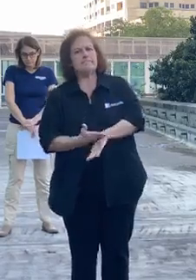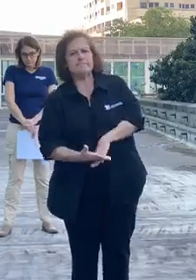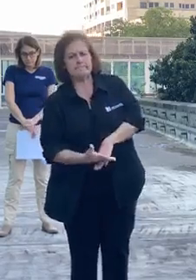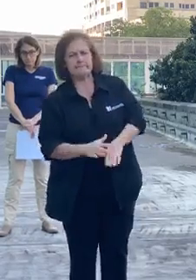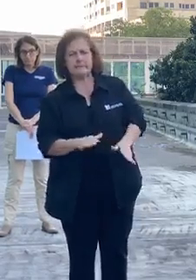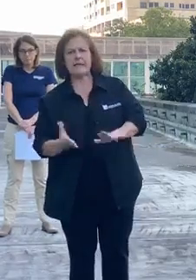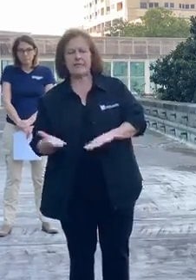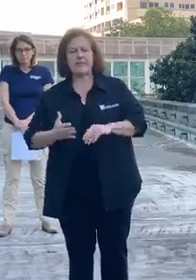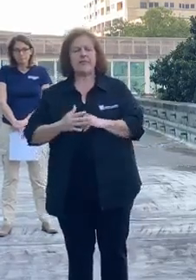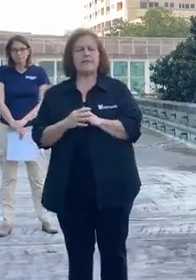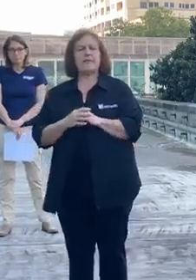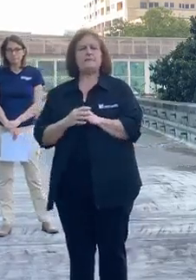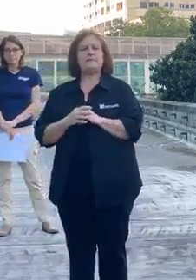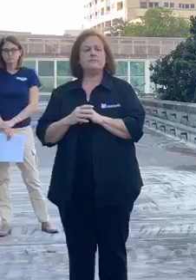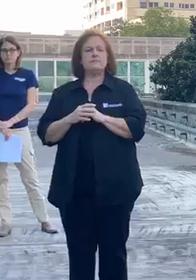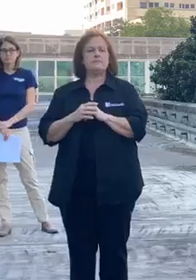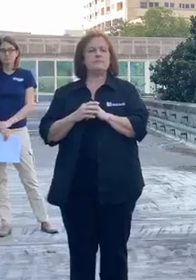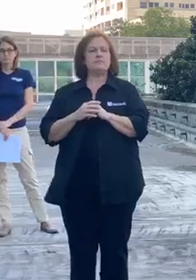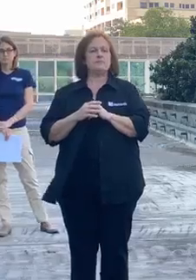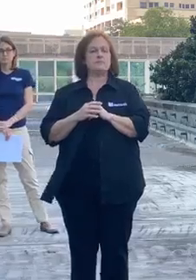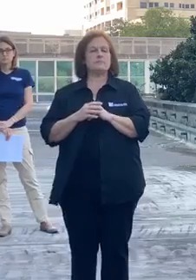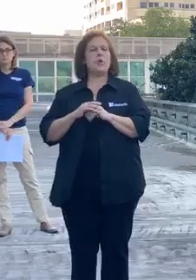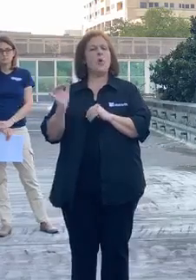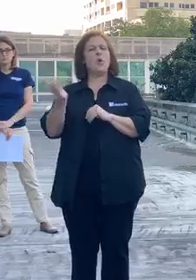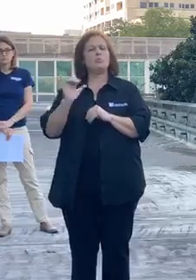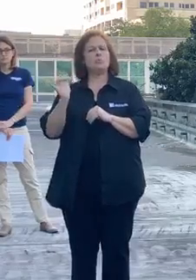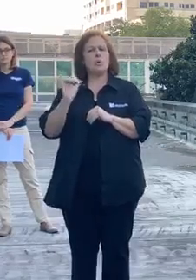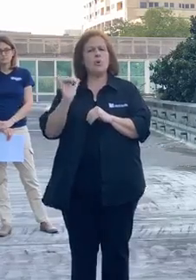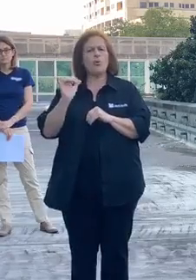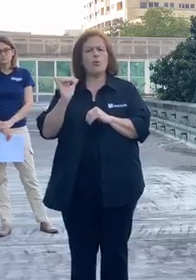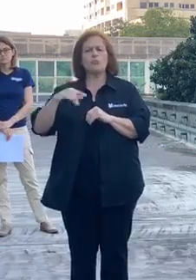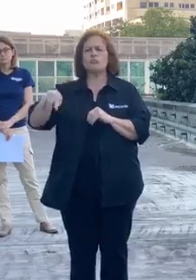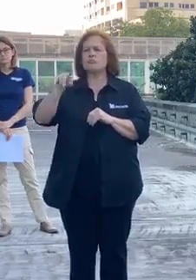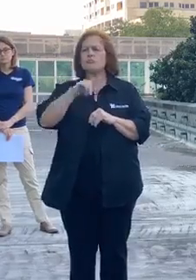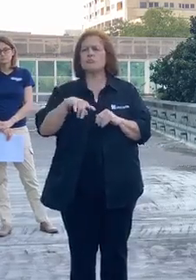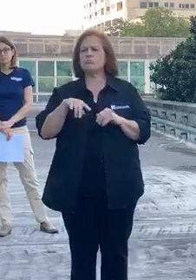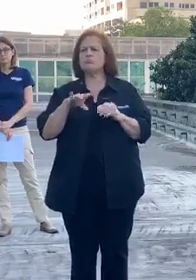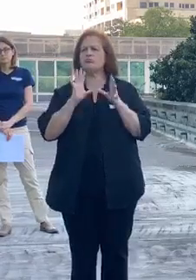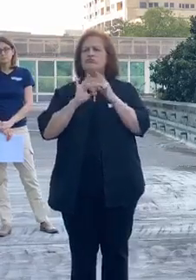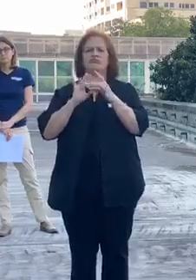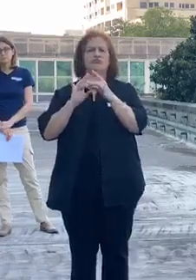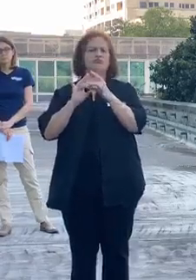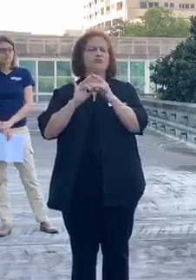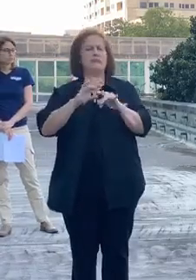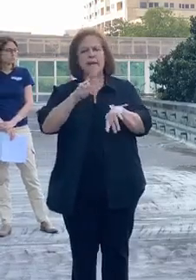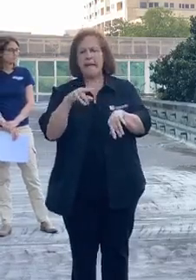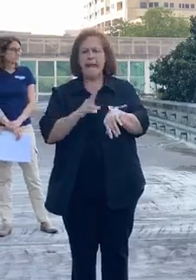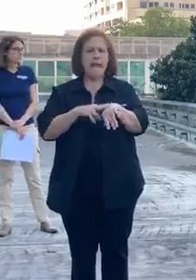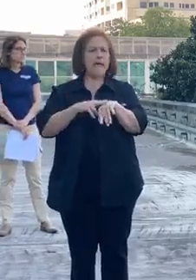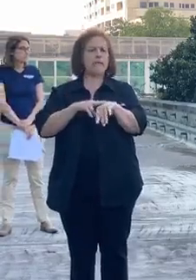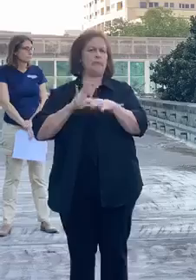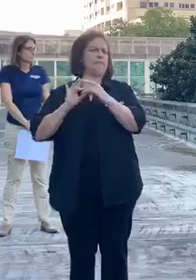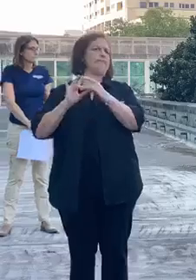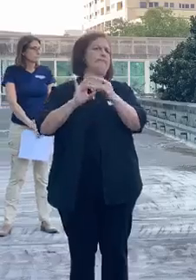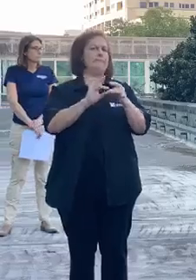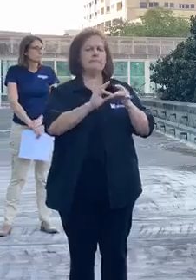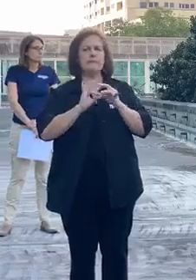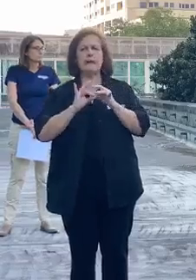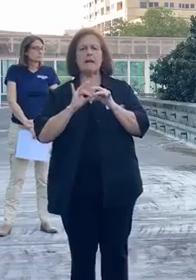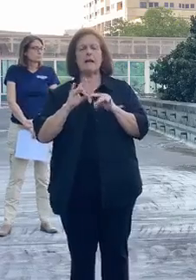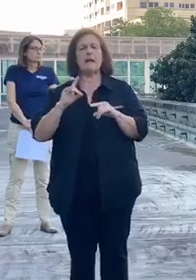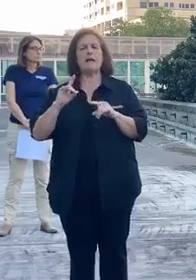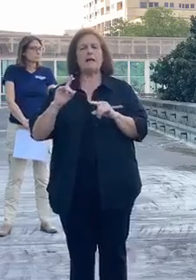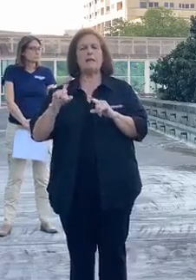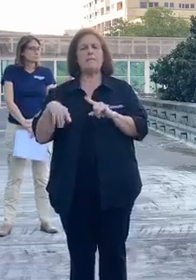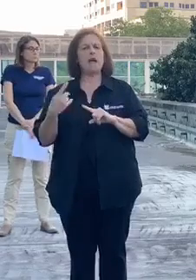There's also been a lot of talk locally, but also nationally, as it relates to